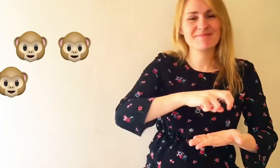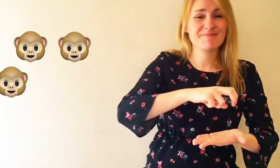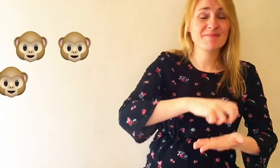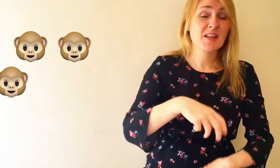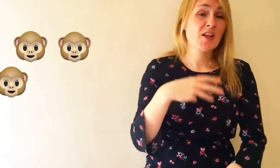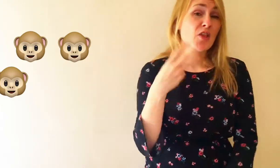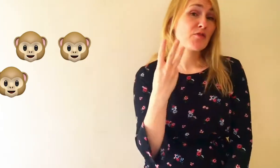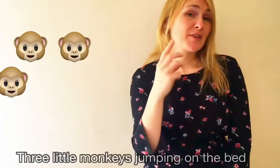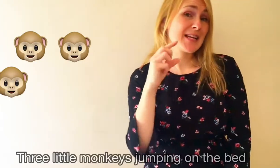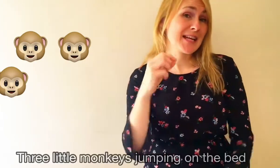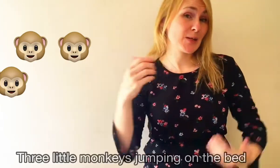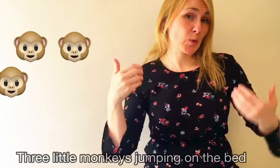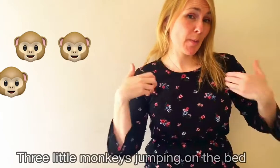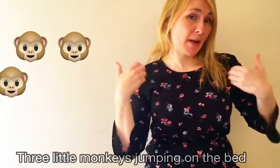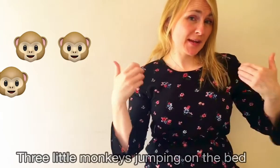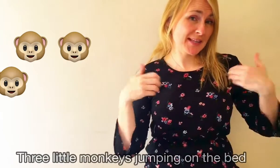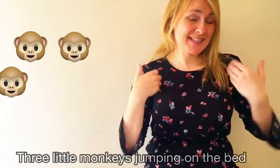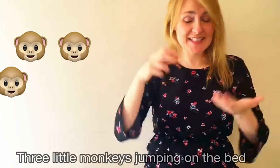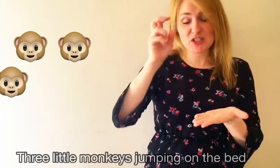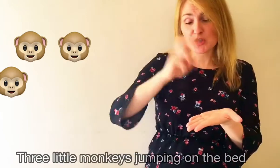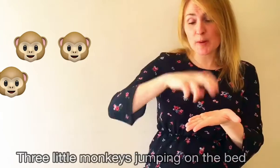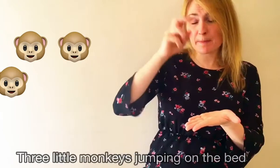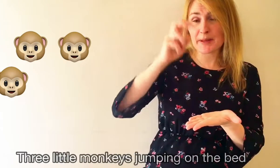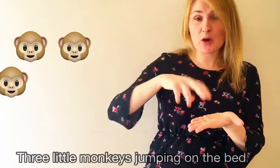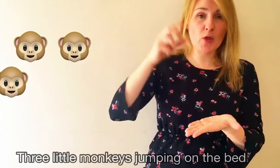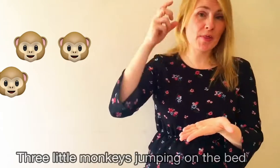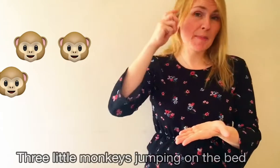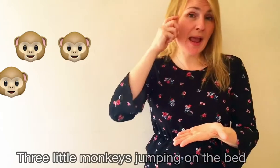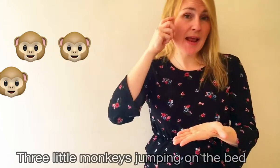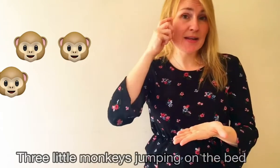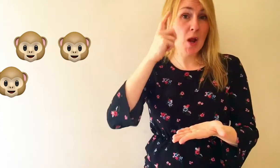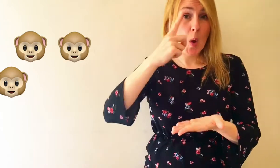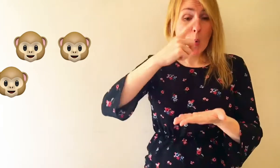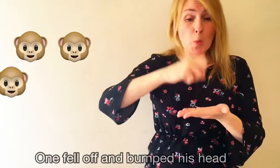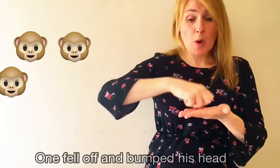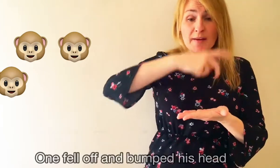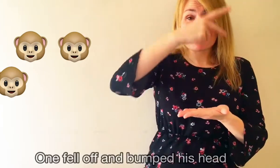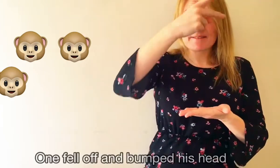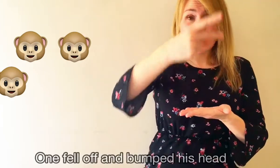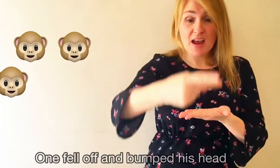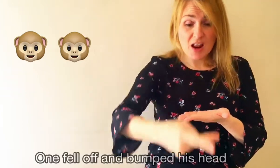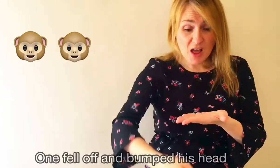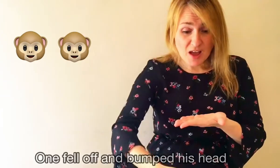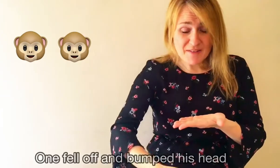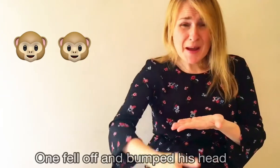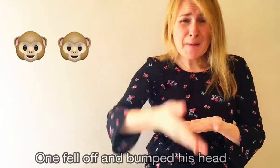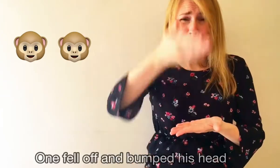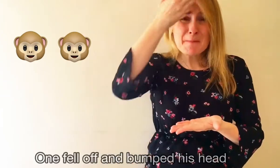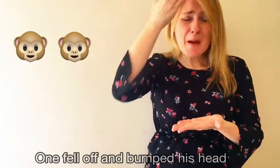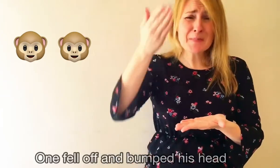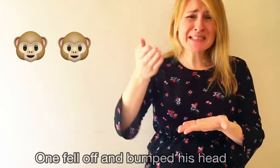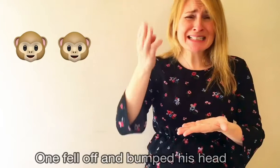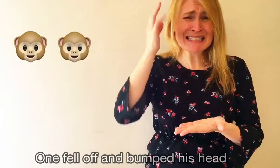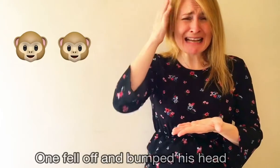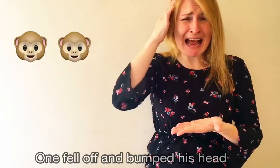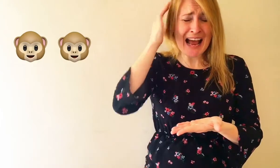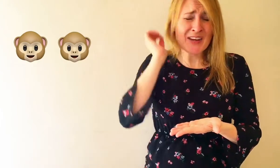Three little monkeys bouncing on the bed, one fell off and bumped his head.